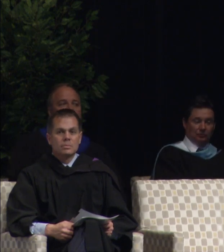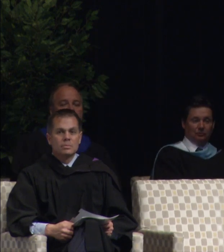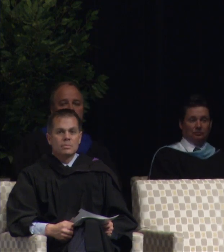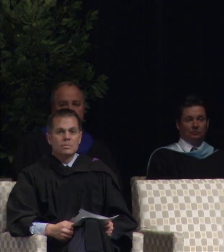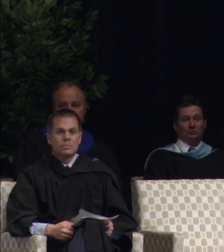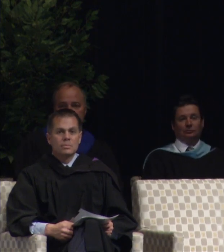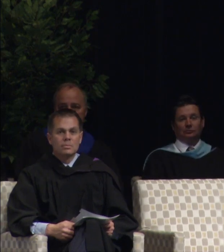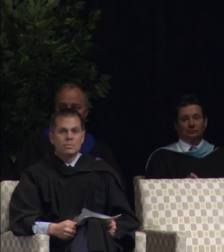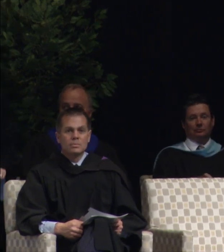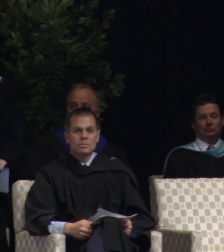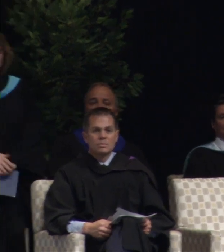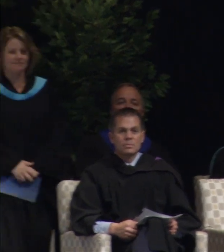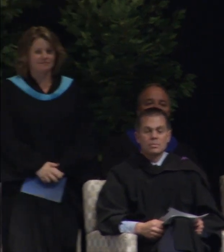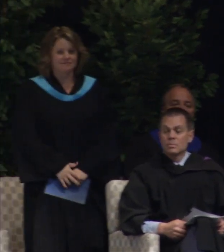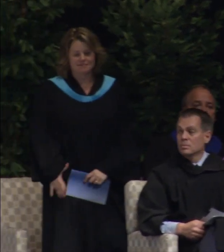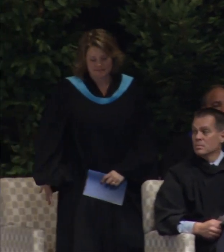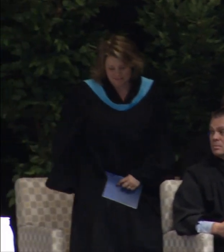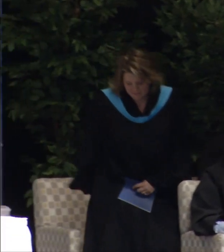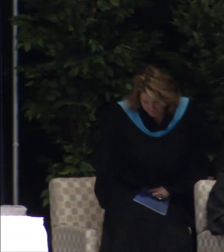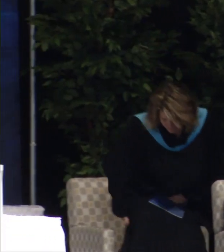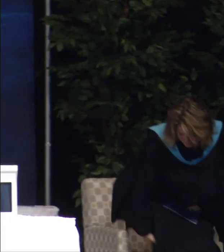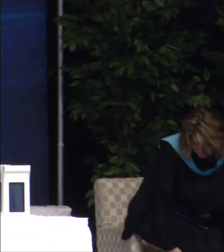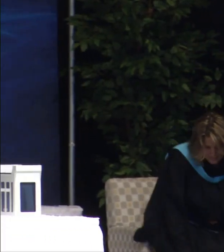Patsy McDonald, College Registrar.